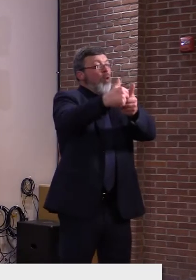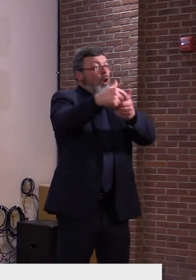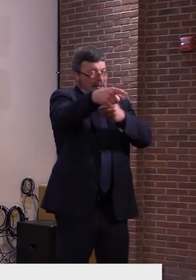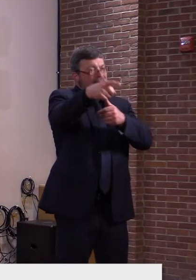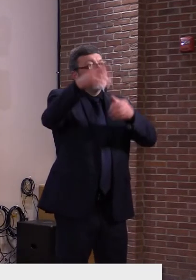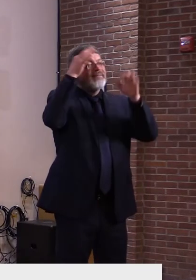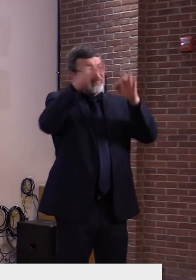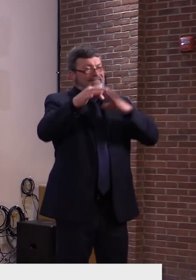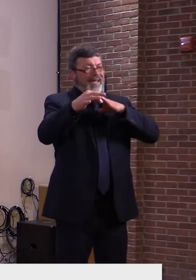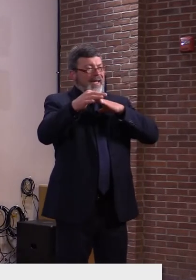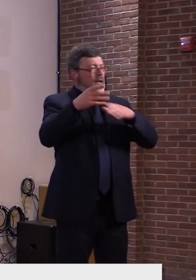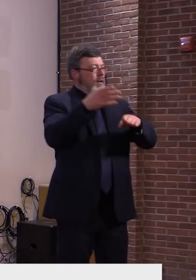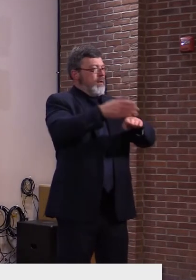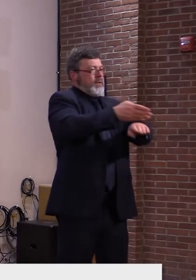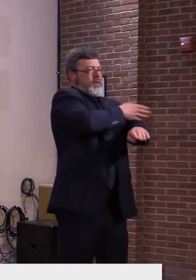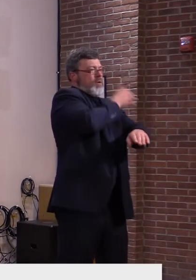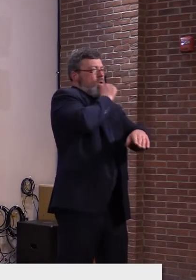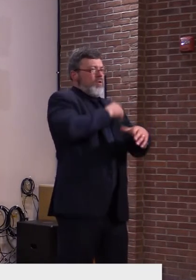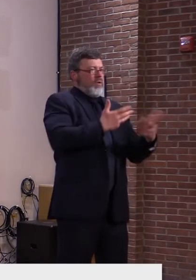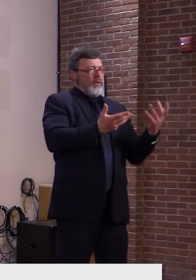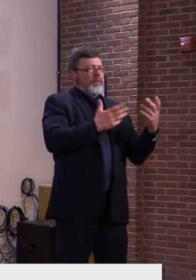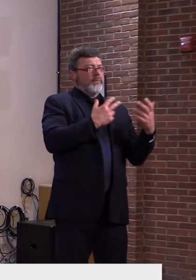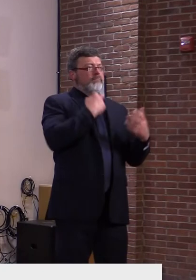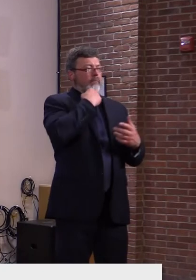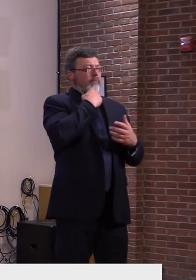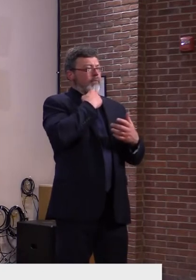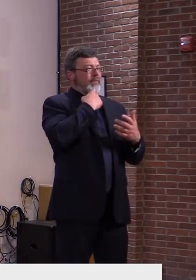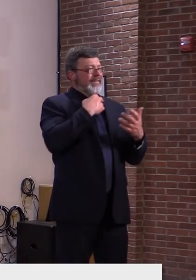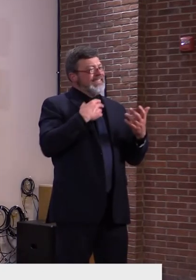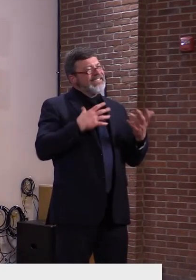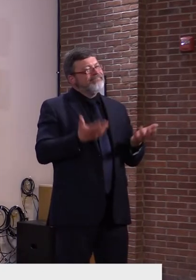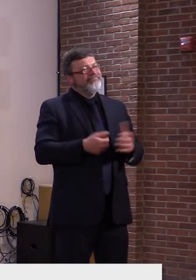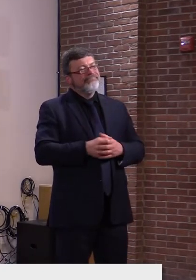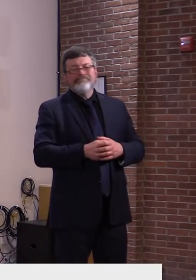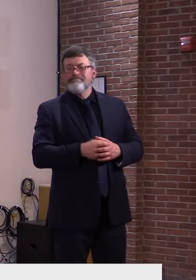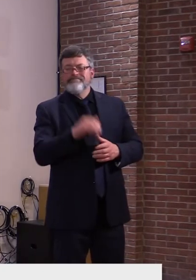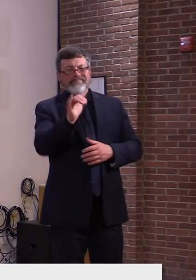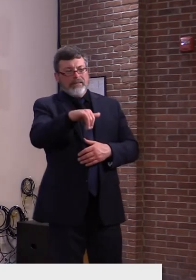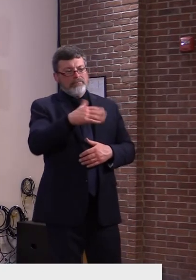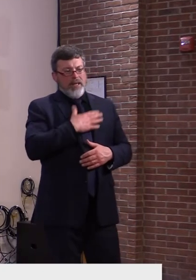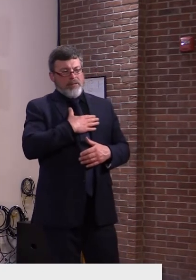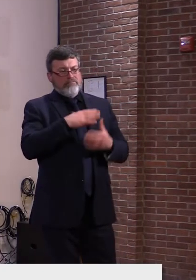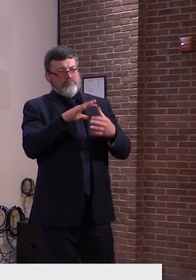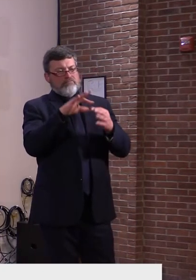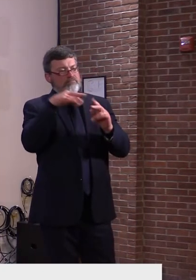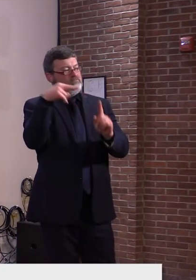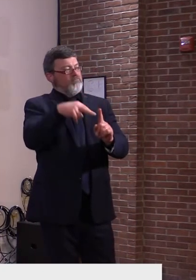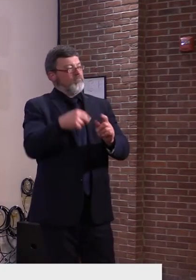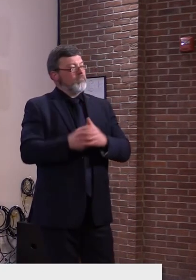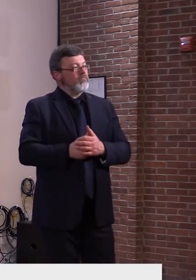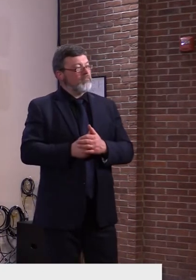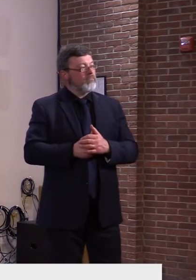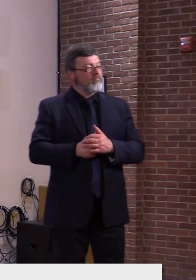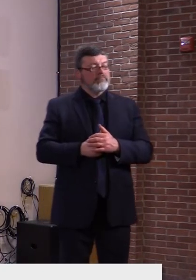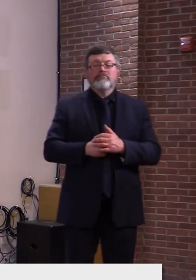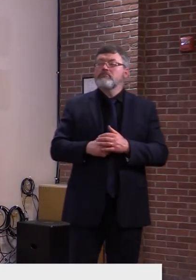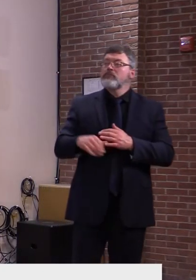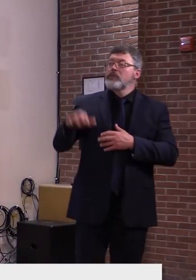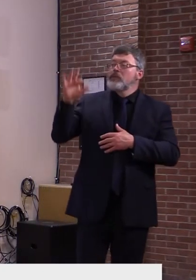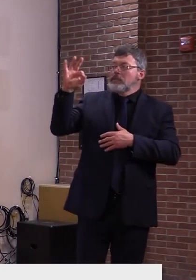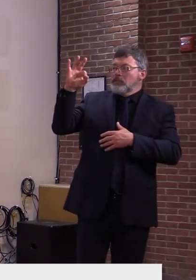Yeah. Okay. All right, great. Thank you very much. And I look forward to hearing more on this subject. Aaron Patanko, BT